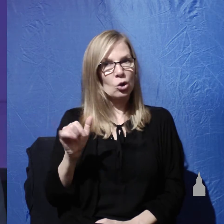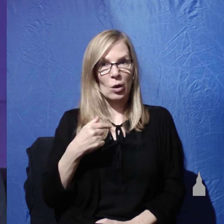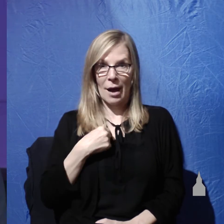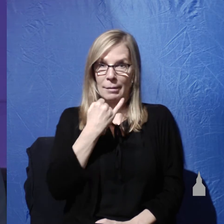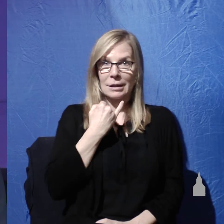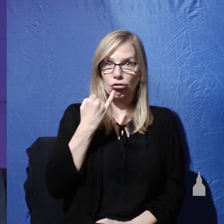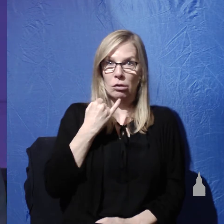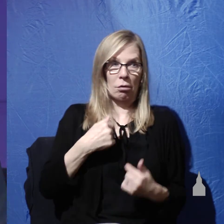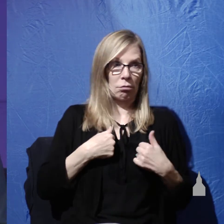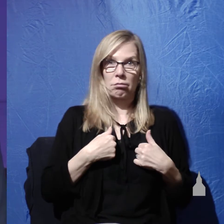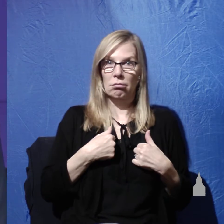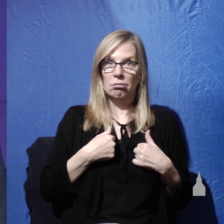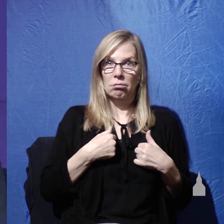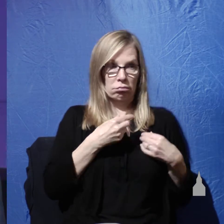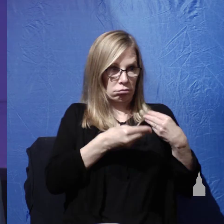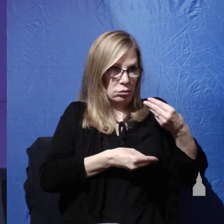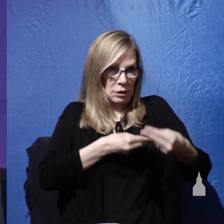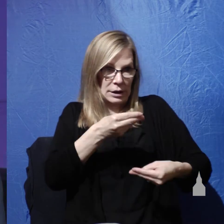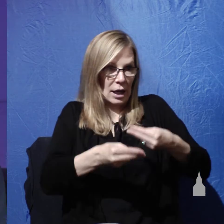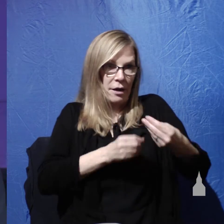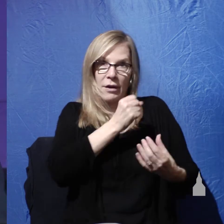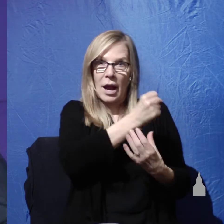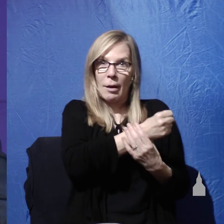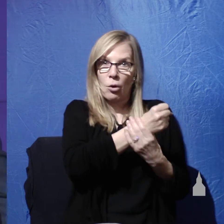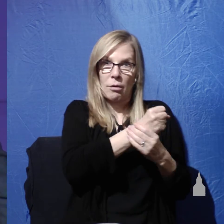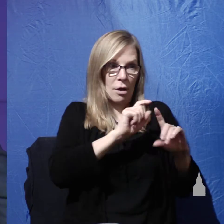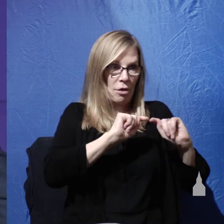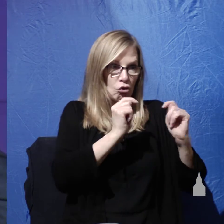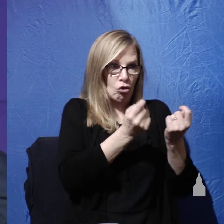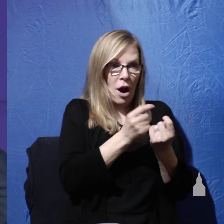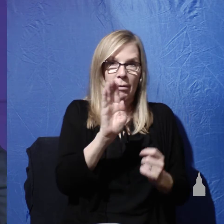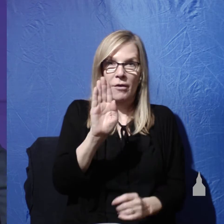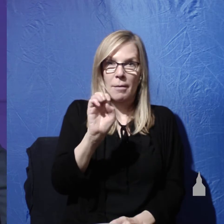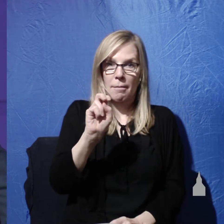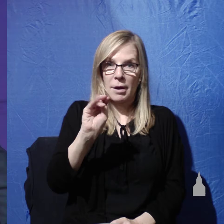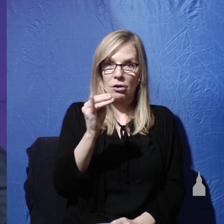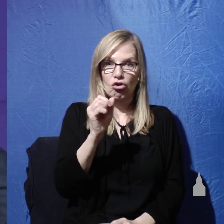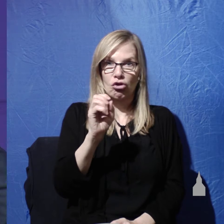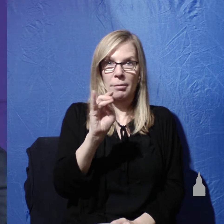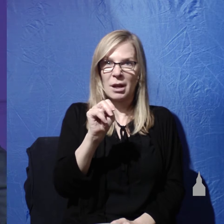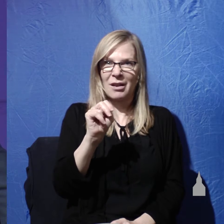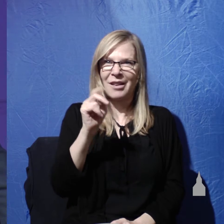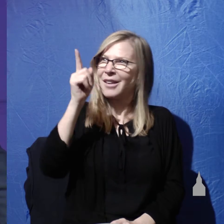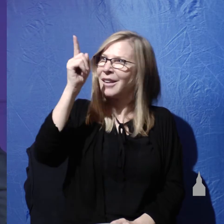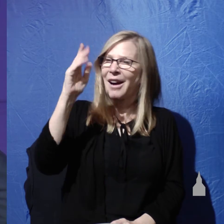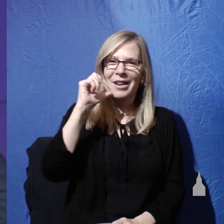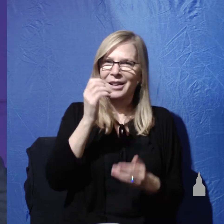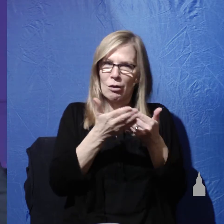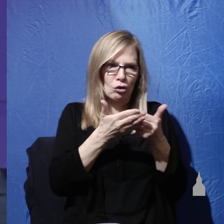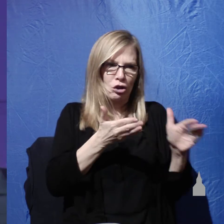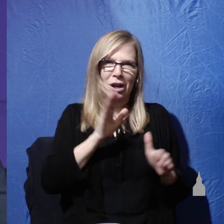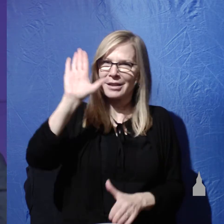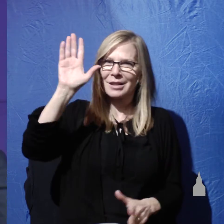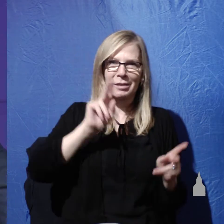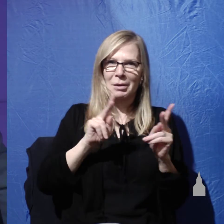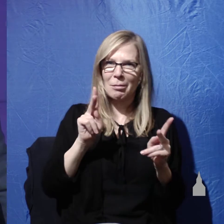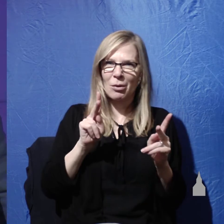an Israelite, a descendant of Abraham, of the tribe of Benjamin. God has not rejected his people whom he foreknew. Or do you not